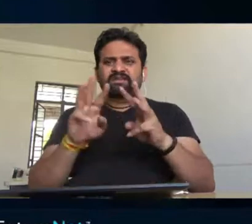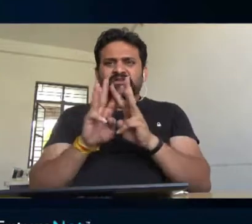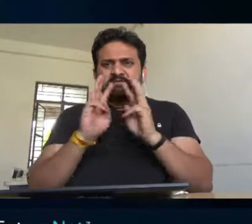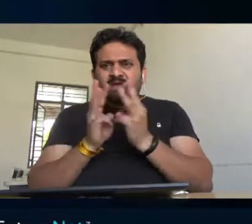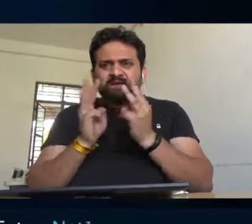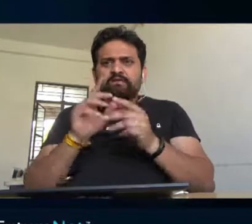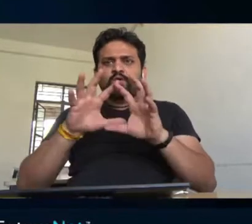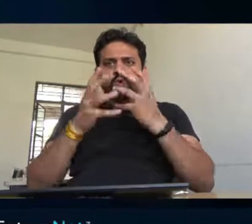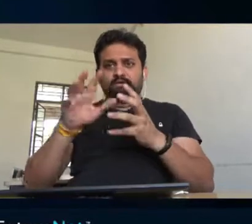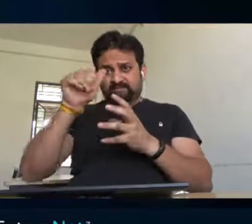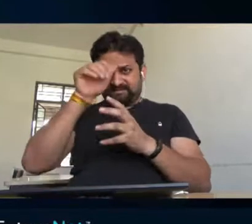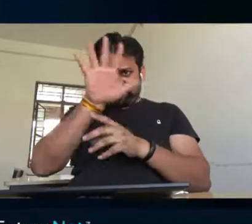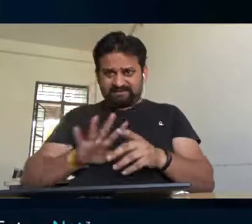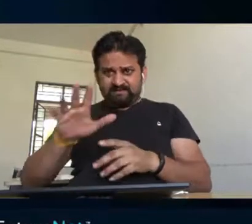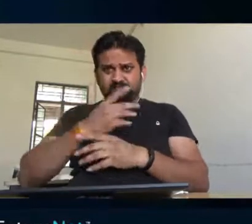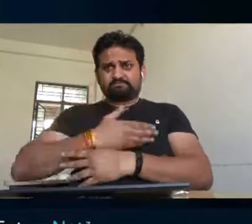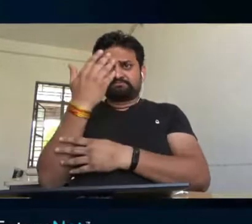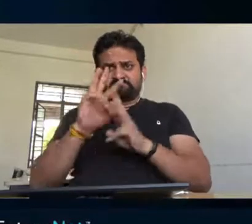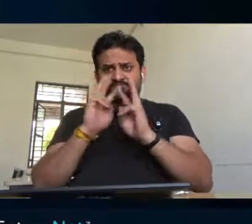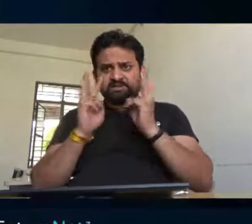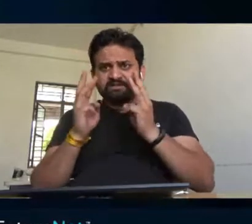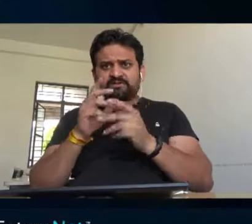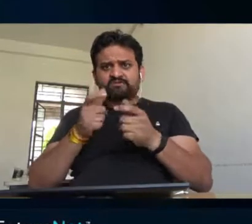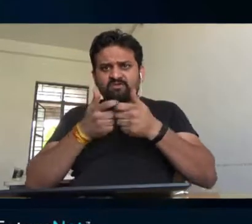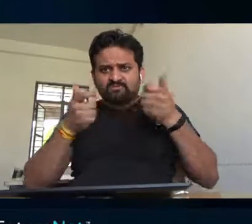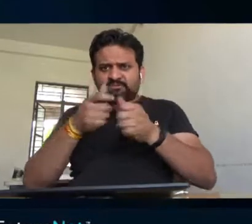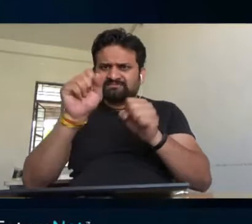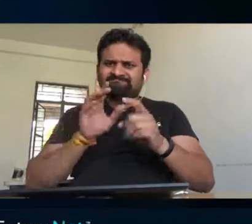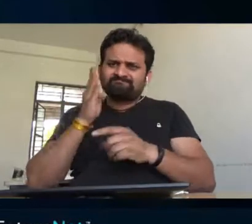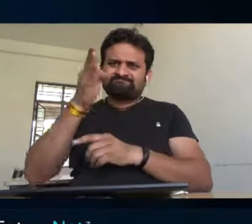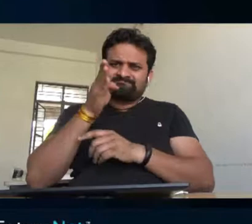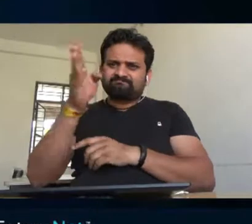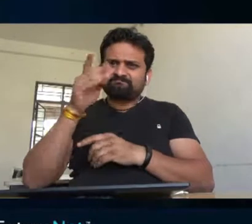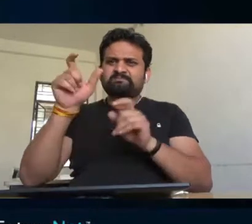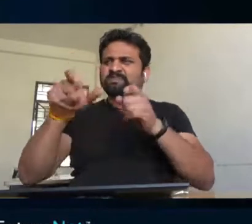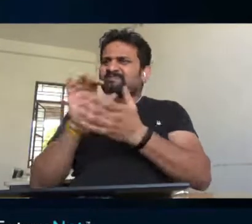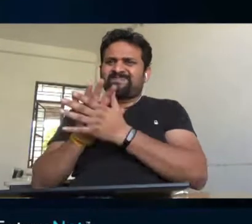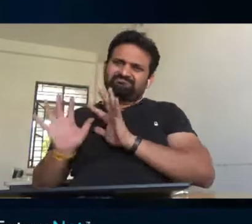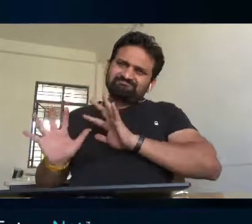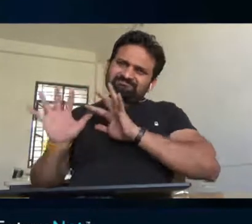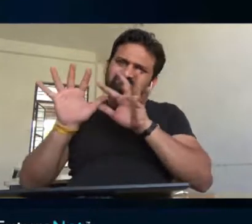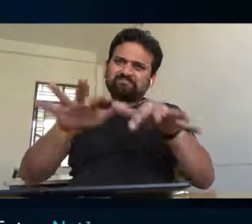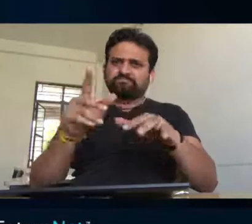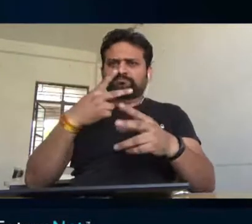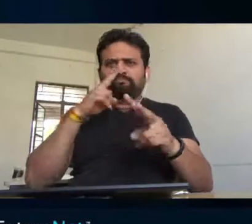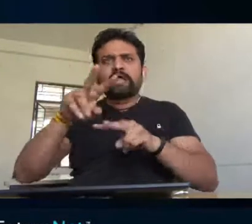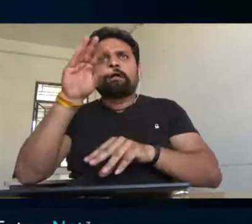success, but bring your people also to the events. If you have any connections there, do it. And if you